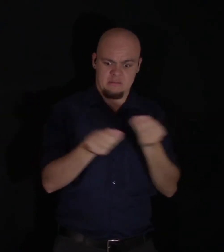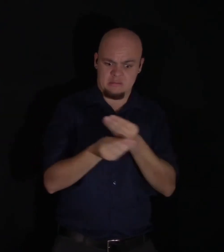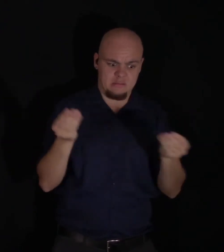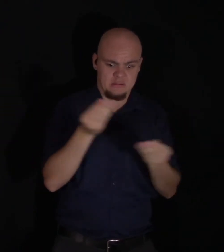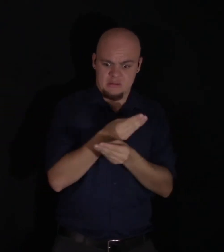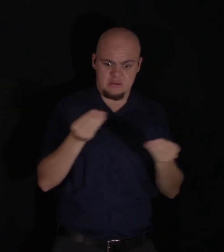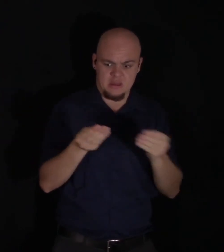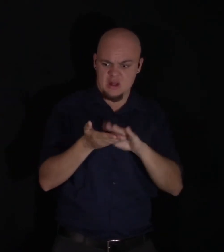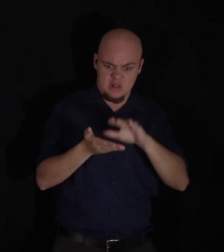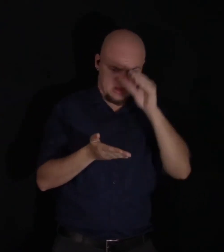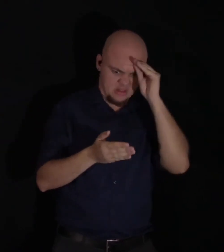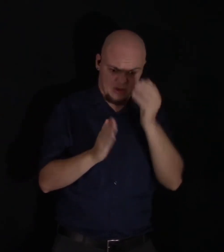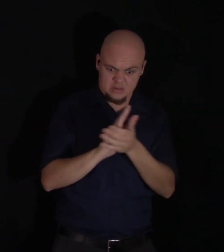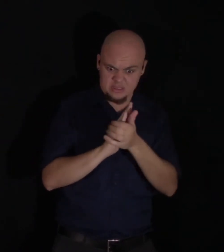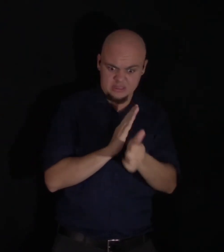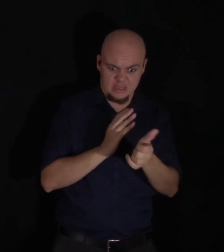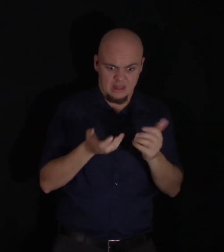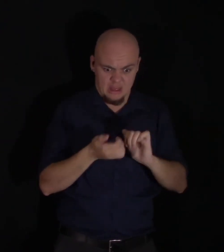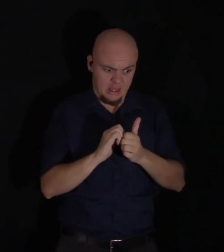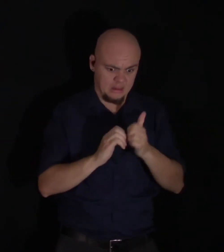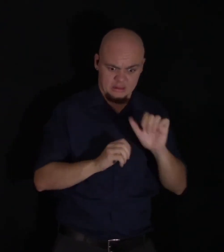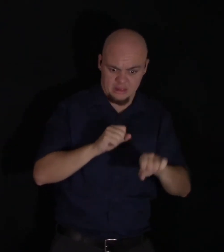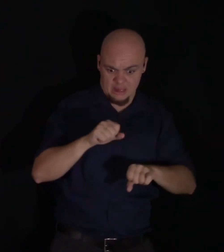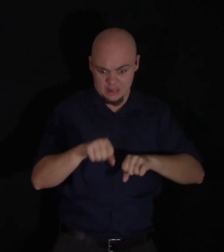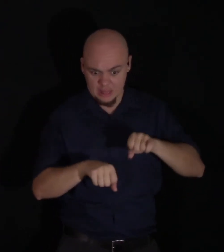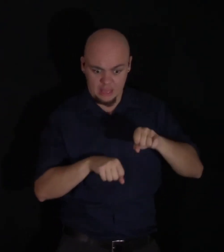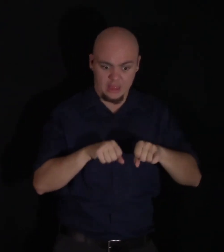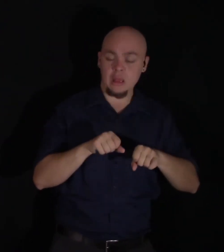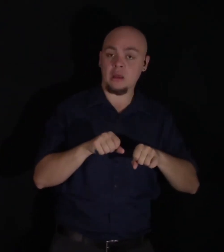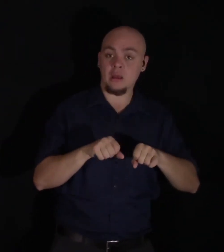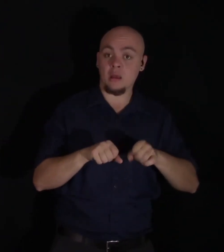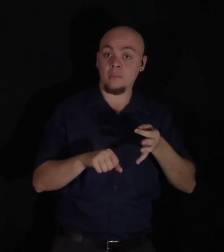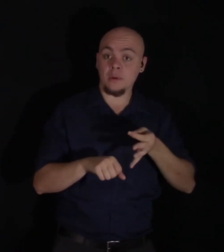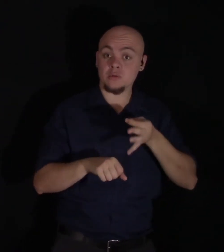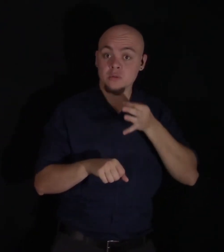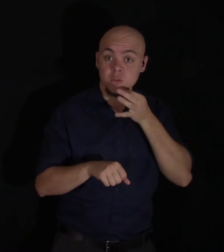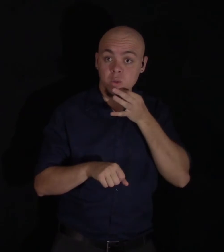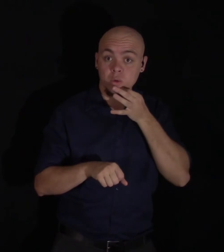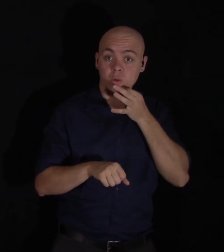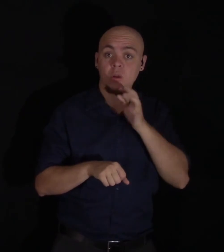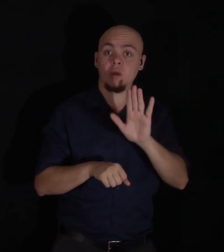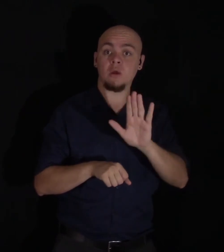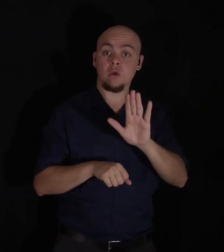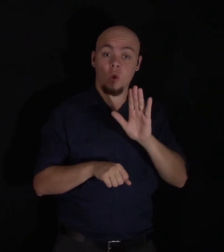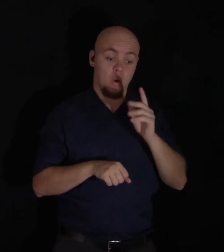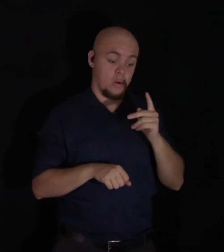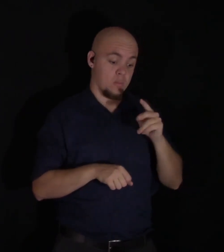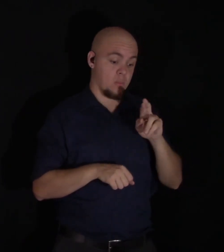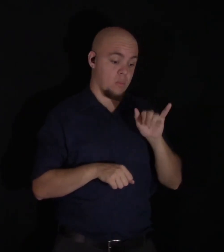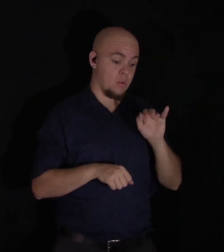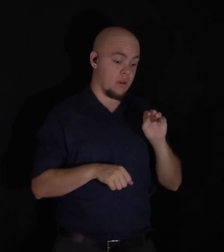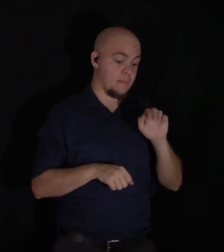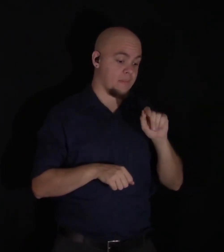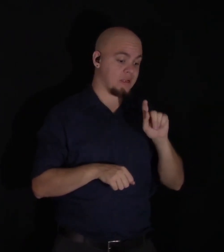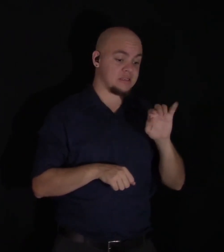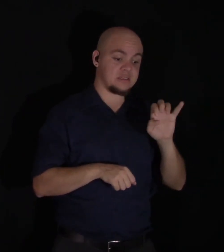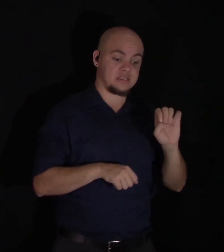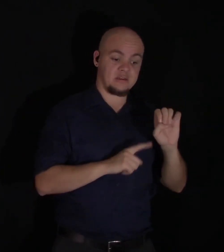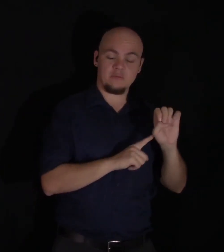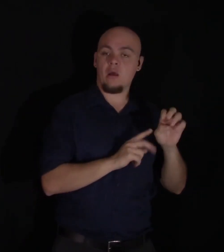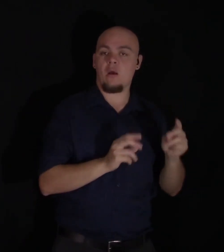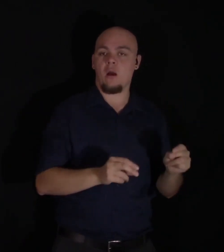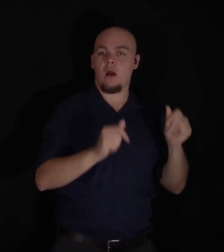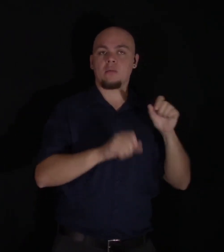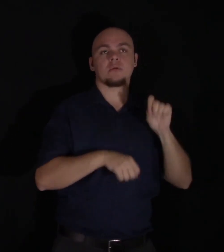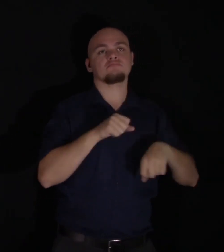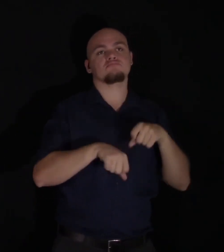gear to learn this new skill. But very soon, your primitives are going to automate bike riding without